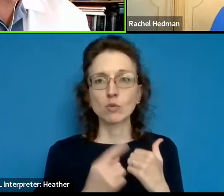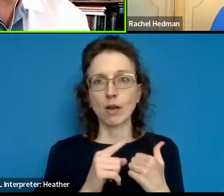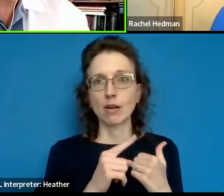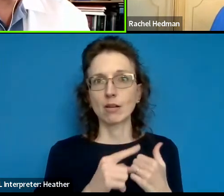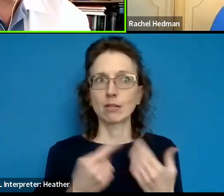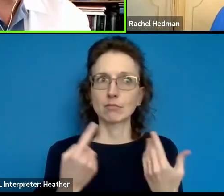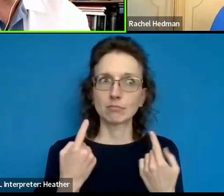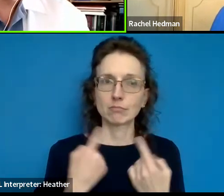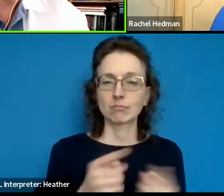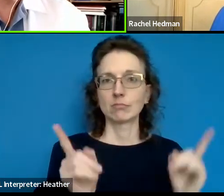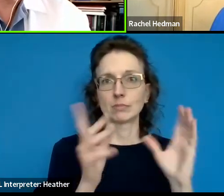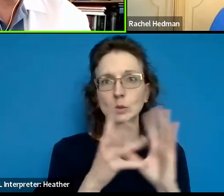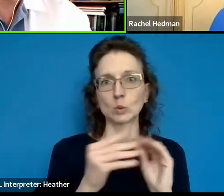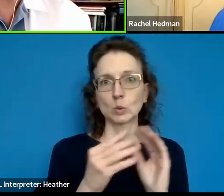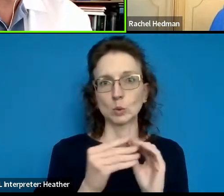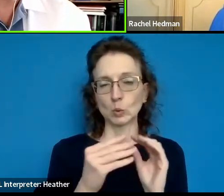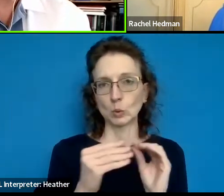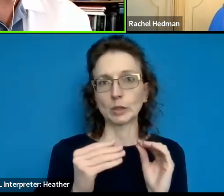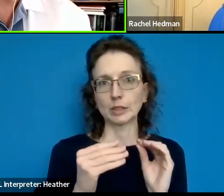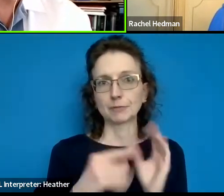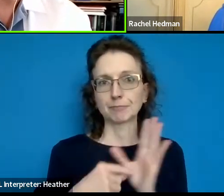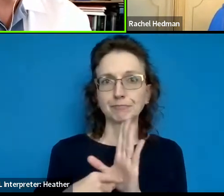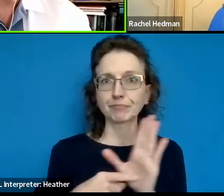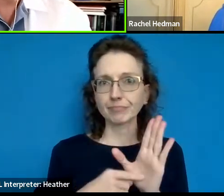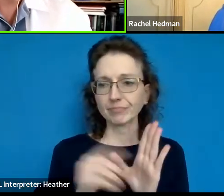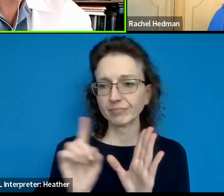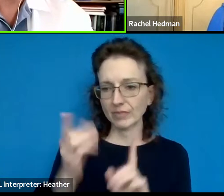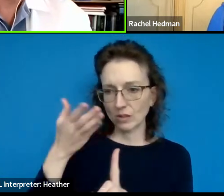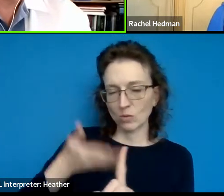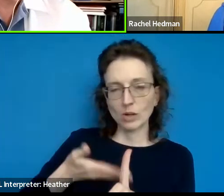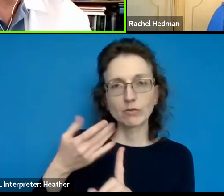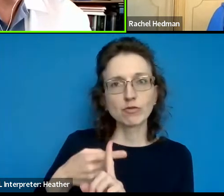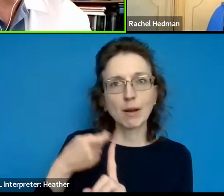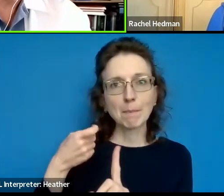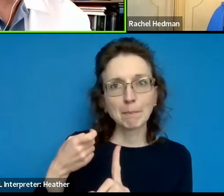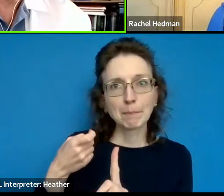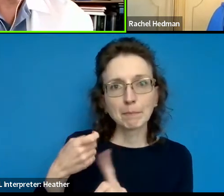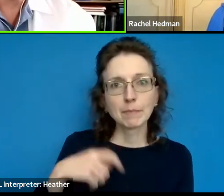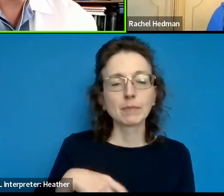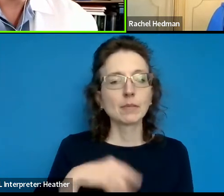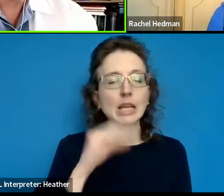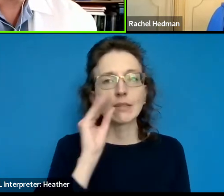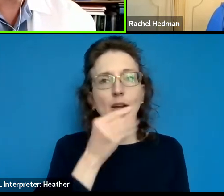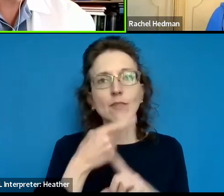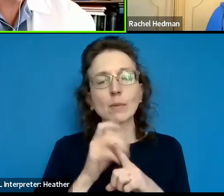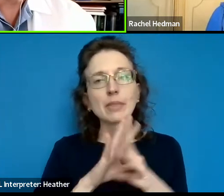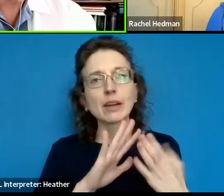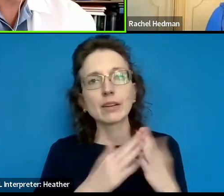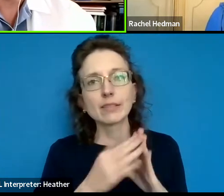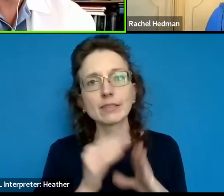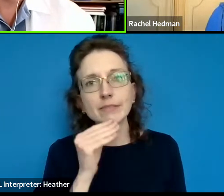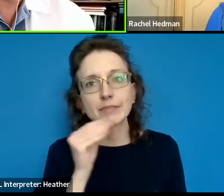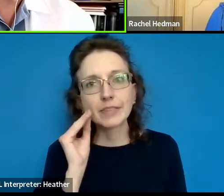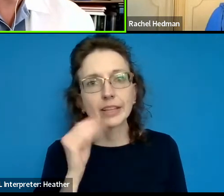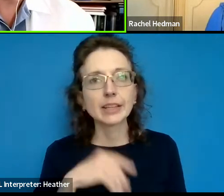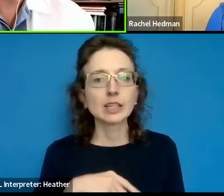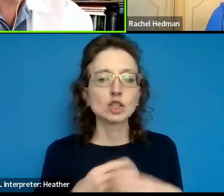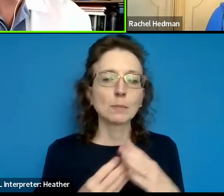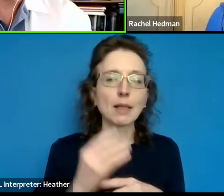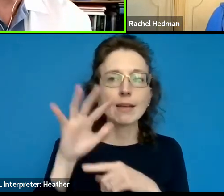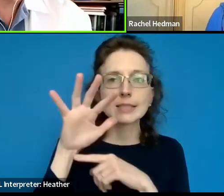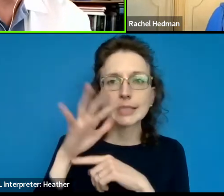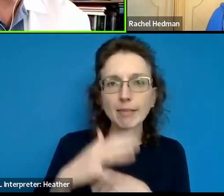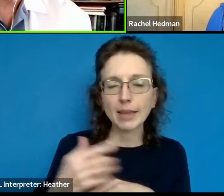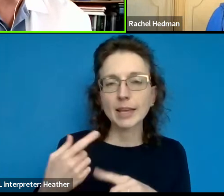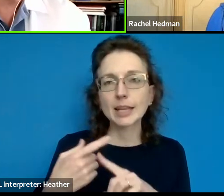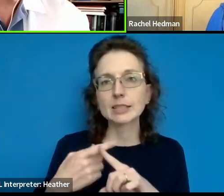because they basically tell the story of where the person is from. These are flowers from their village. These are plants or leaves from their